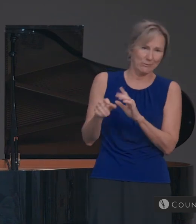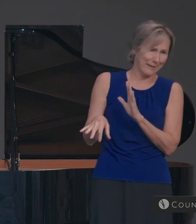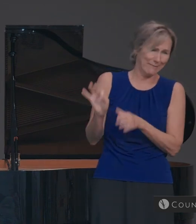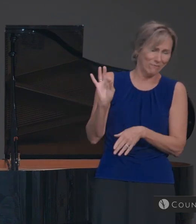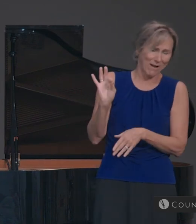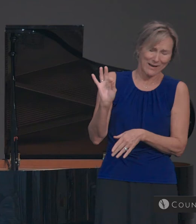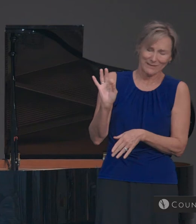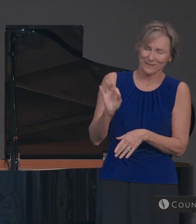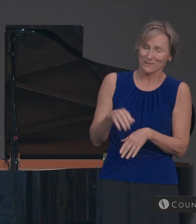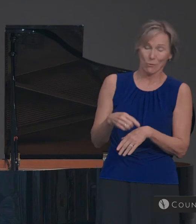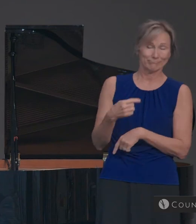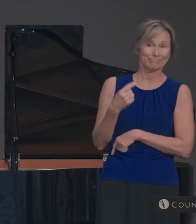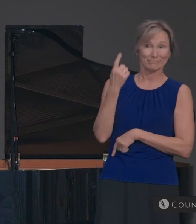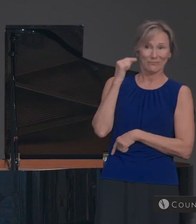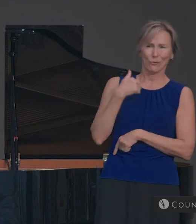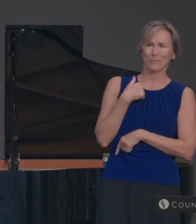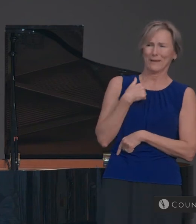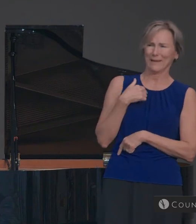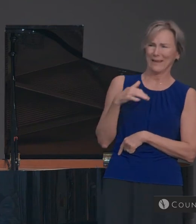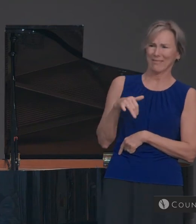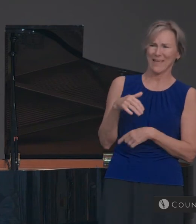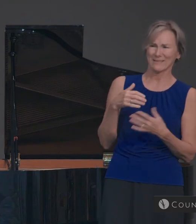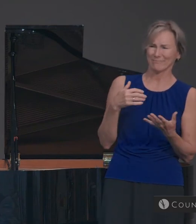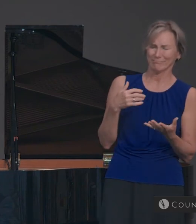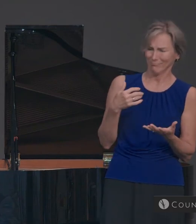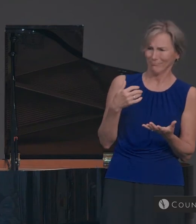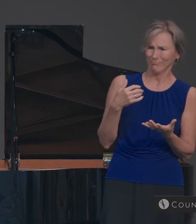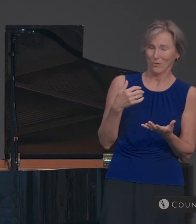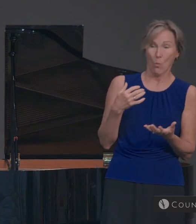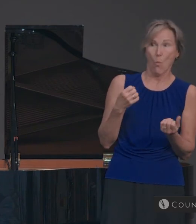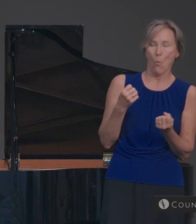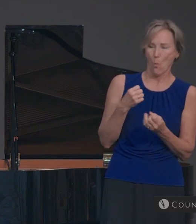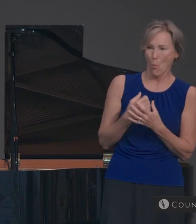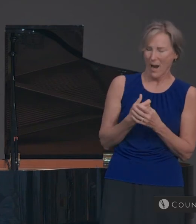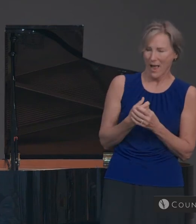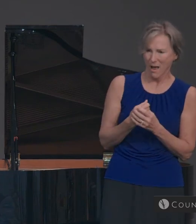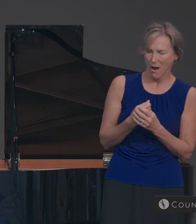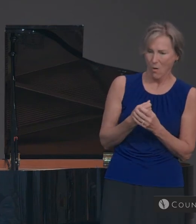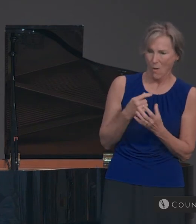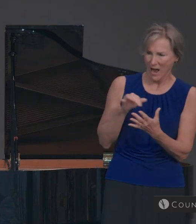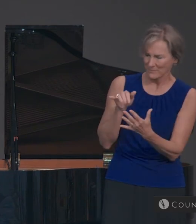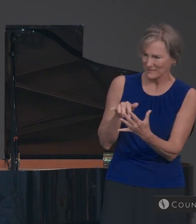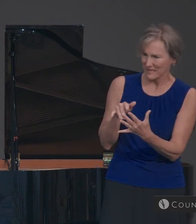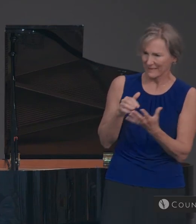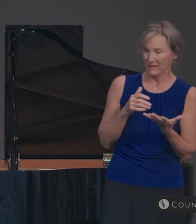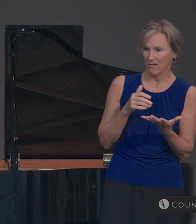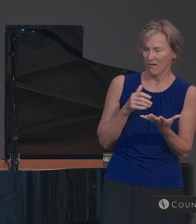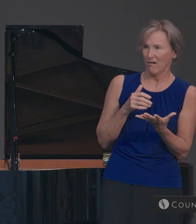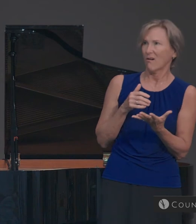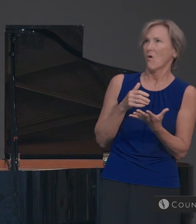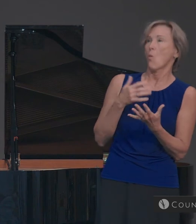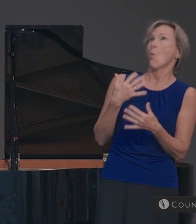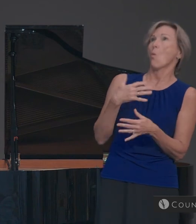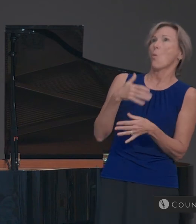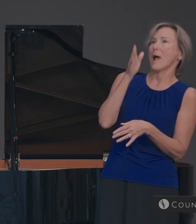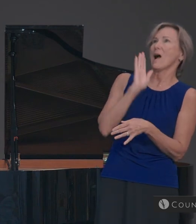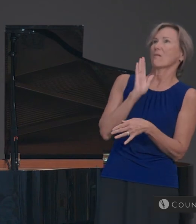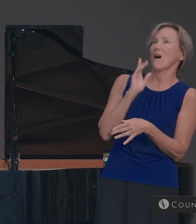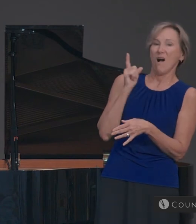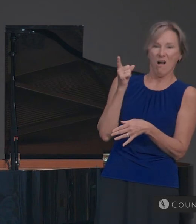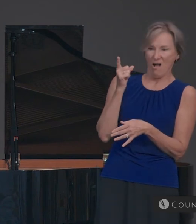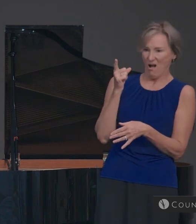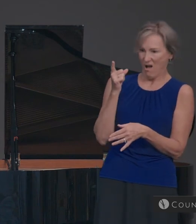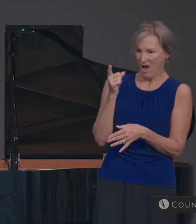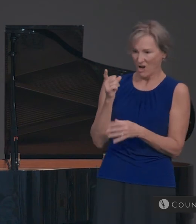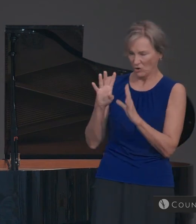That's, to me, that's just, that's kind of stuff that freaks me out when I'm studying. It's just like, yes, God, you got it. You got this. But more than just freaks